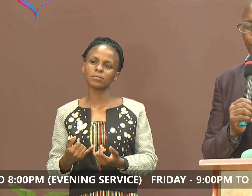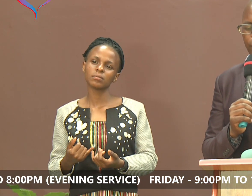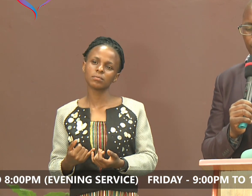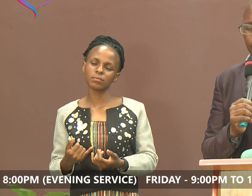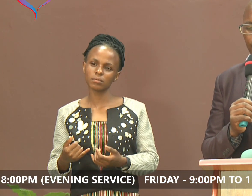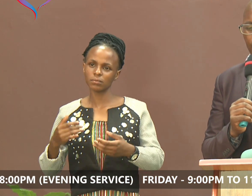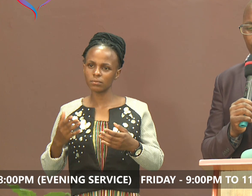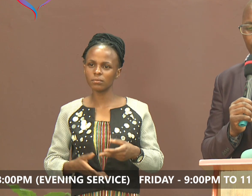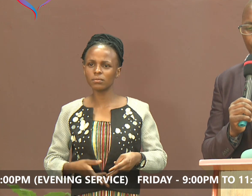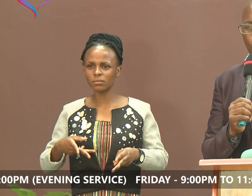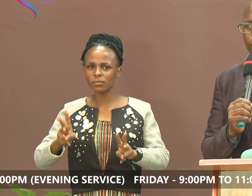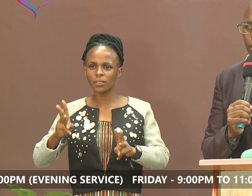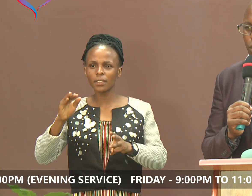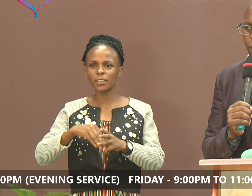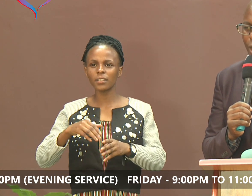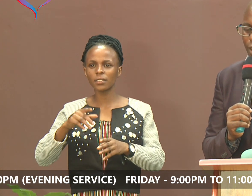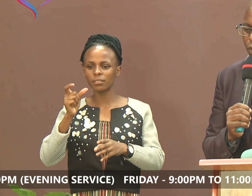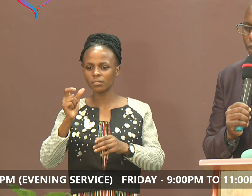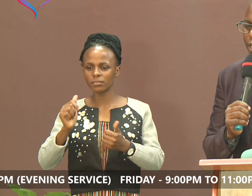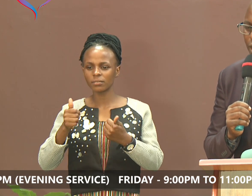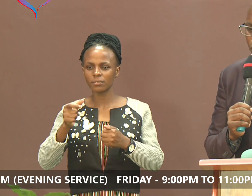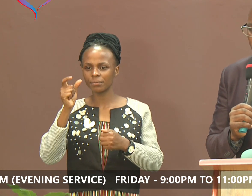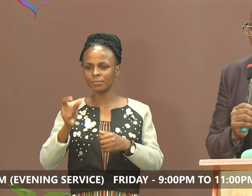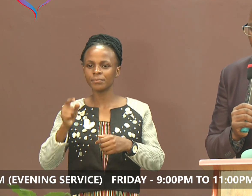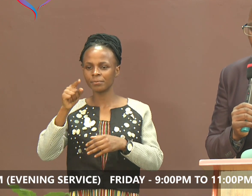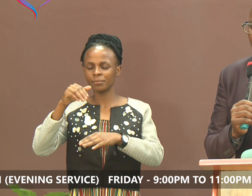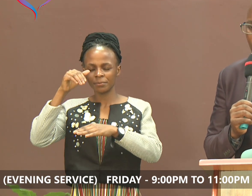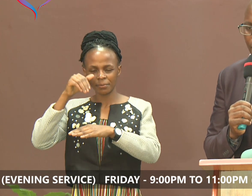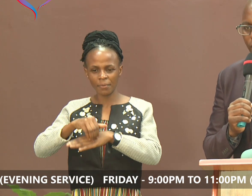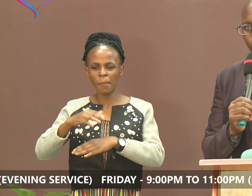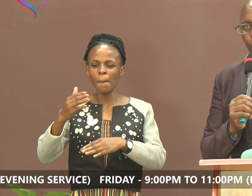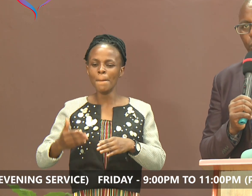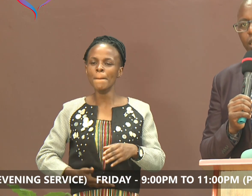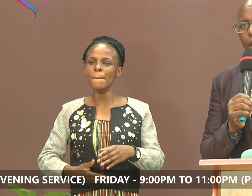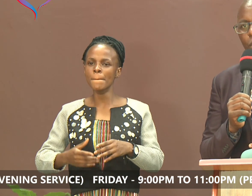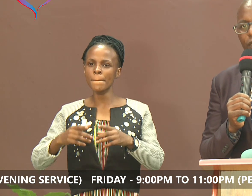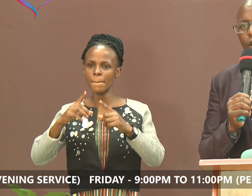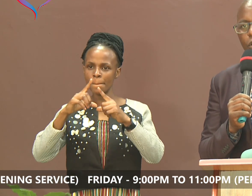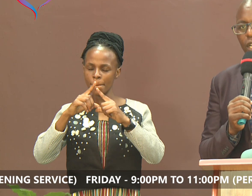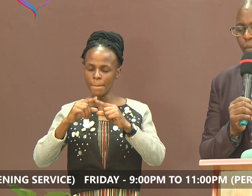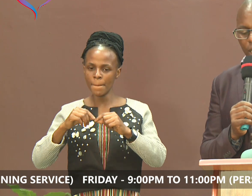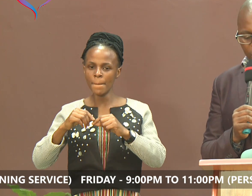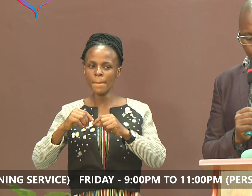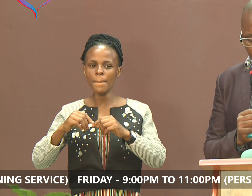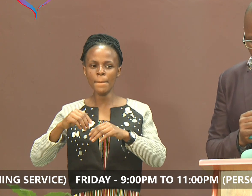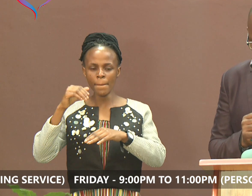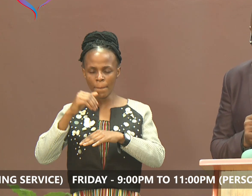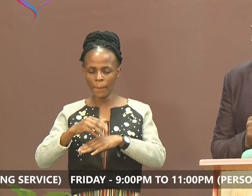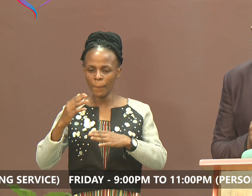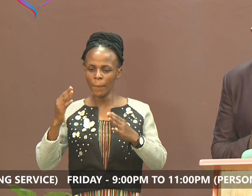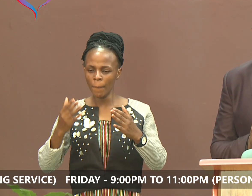to speak things that are worthy of listening to because I'm learning from you as my wife or as my